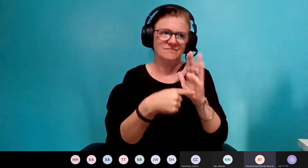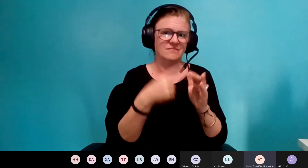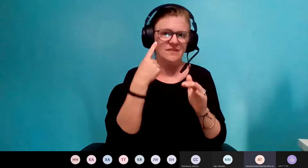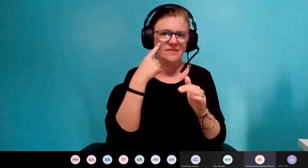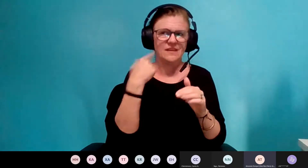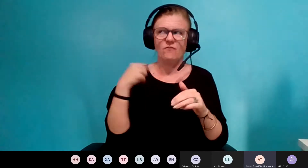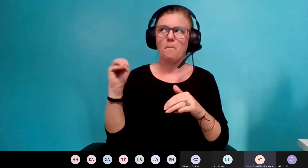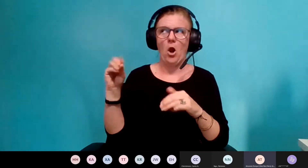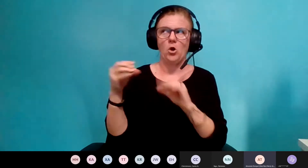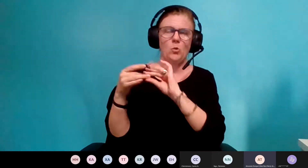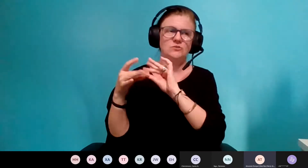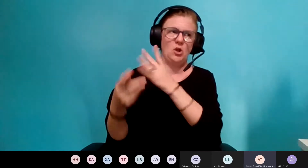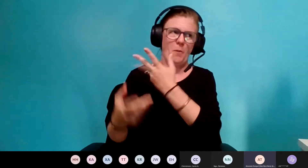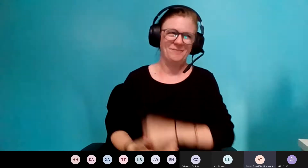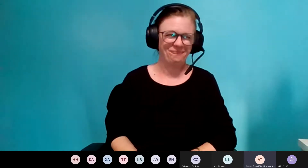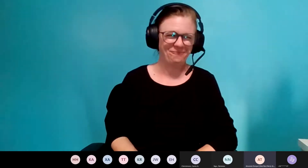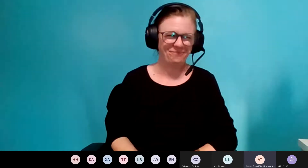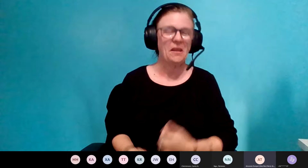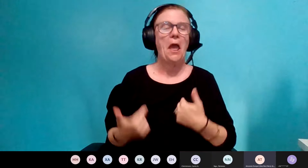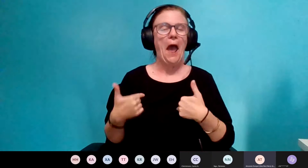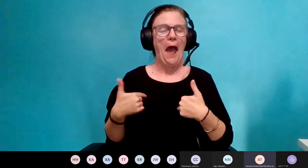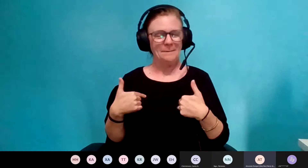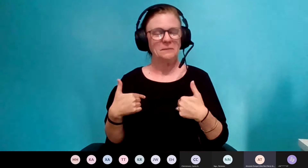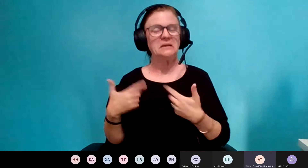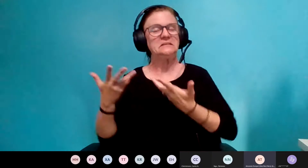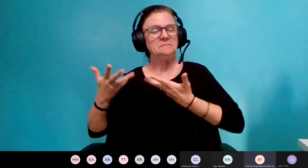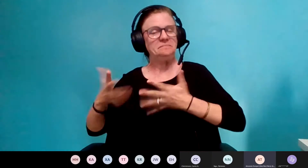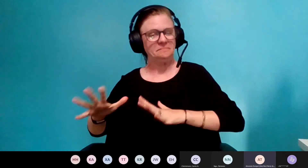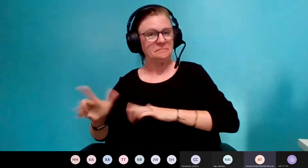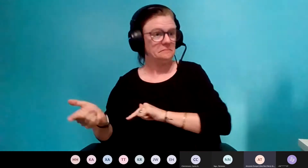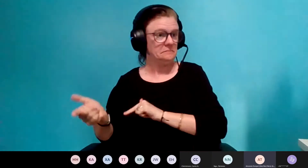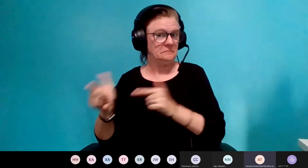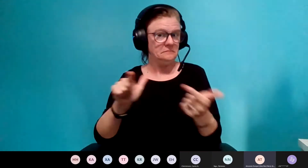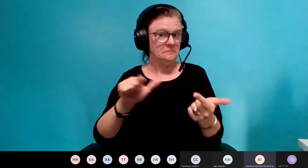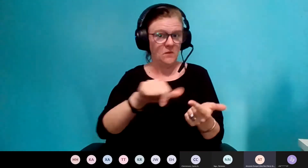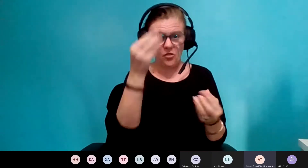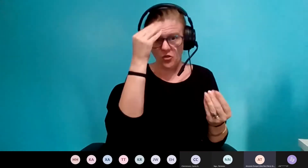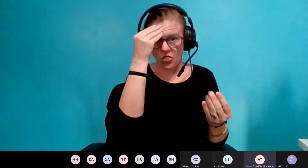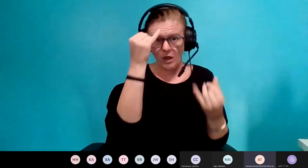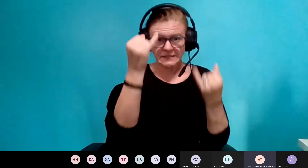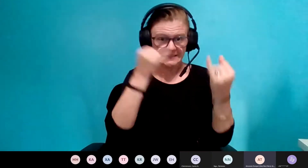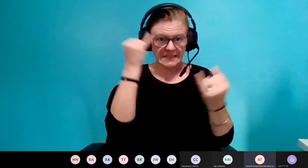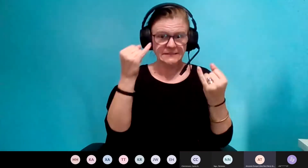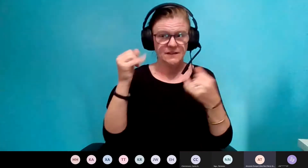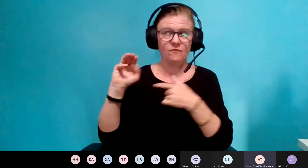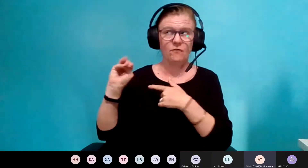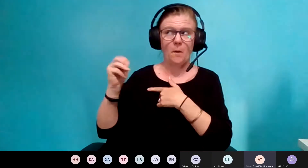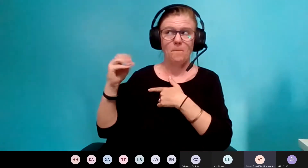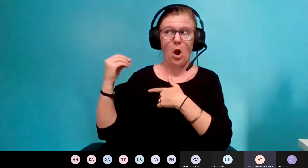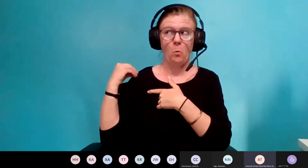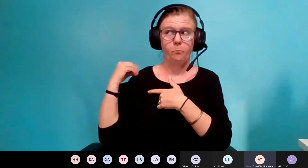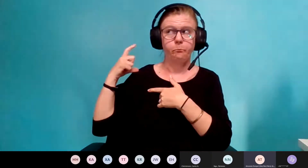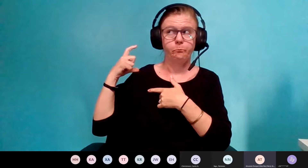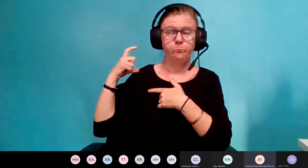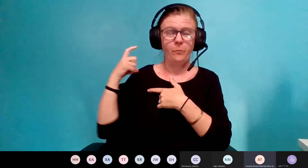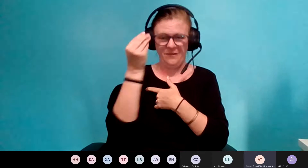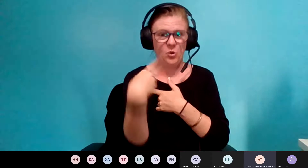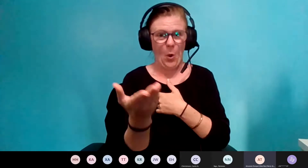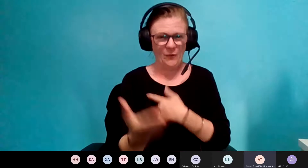what Margot would talk about. So I'm going to end there, and if that jogs anybody else's memories to channel Margot on your shoulder, go for it.